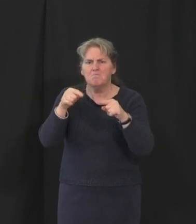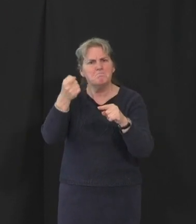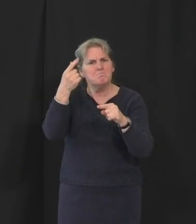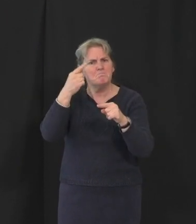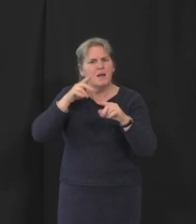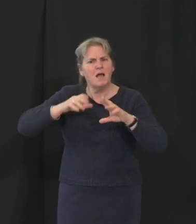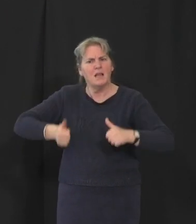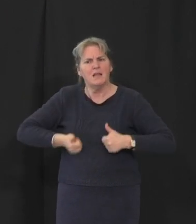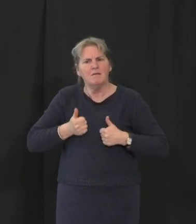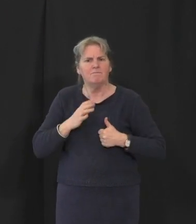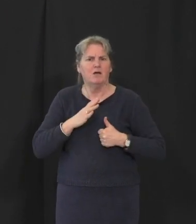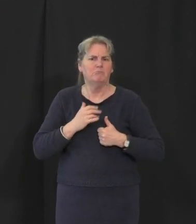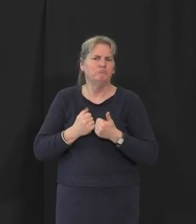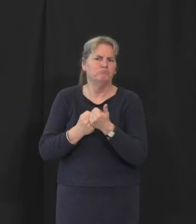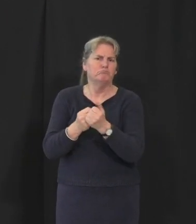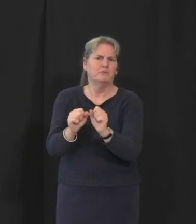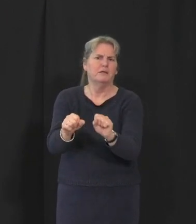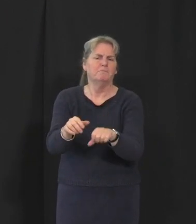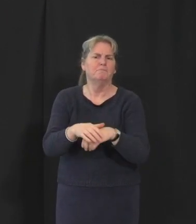Do you have a follow-up question, John?